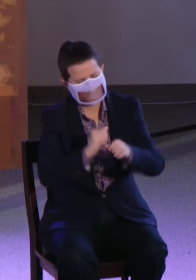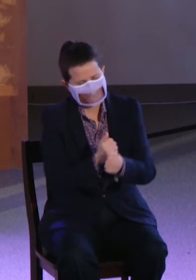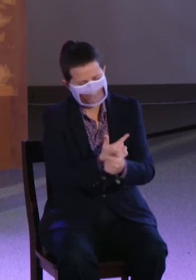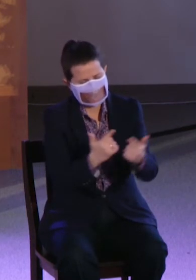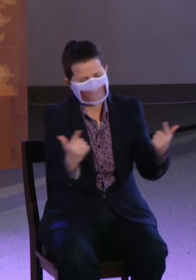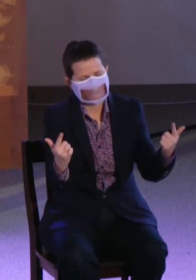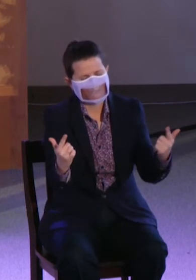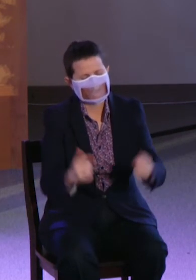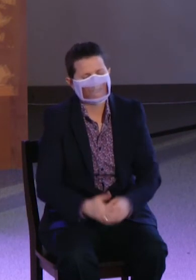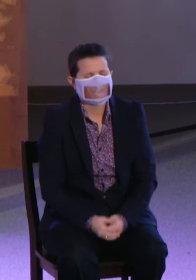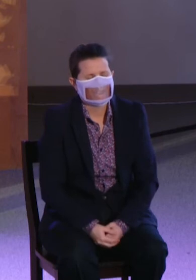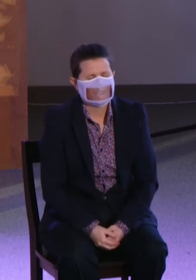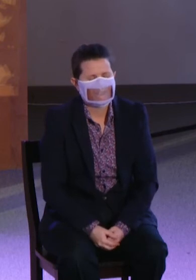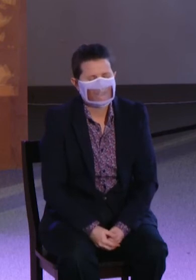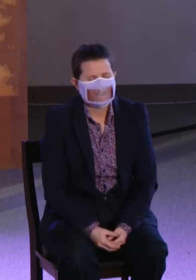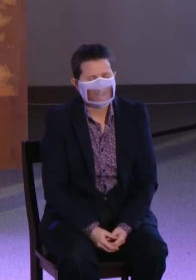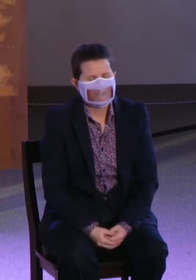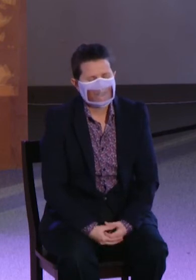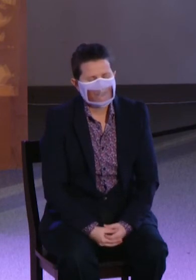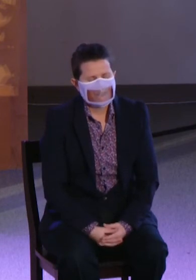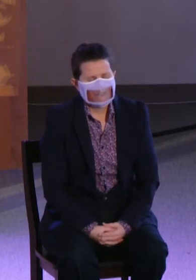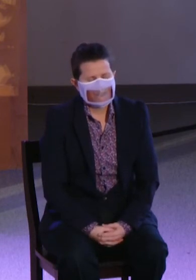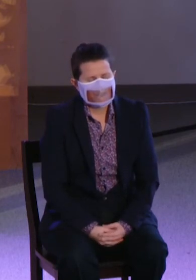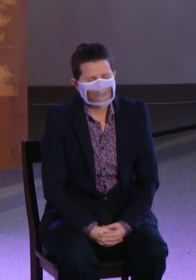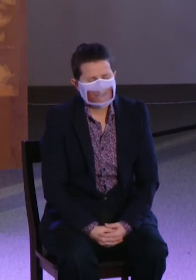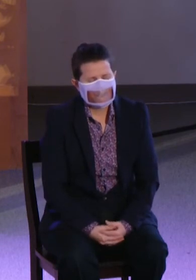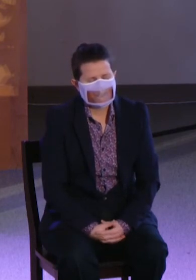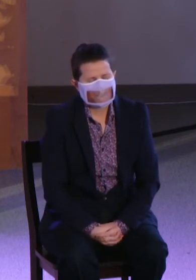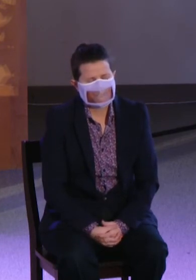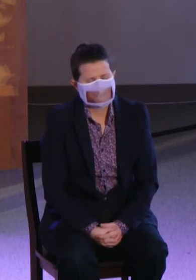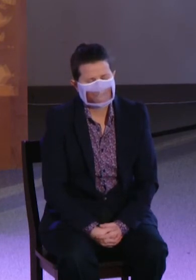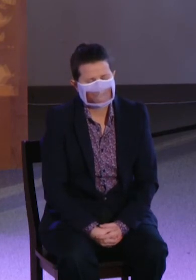And so just allow yourself to be in that